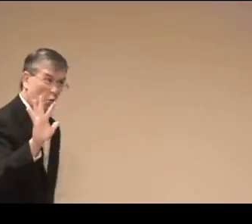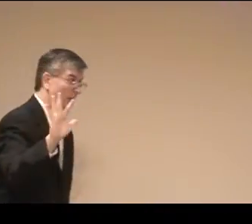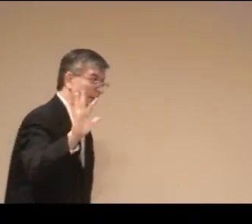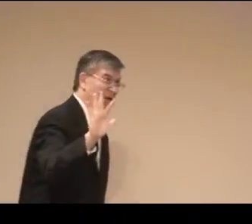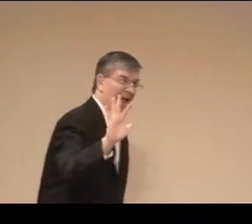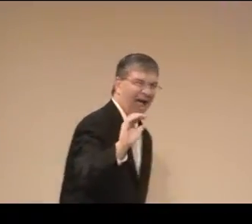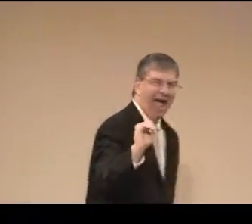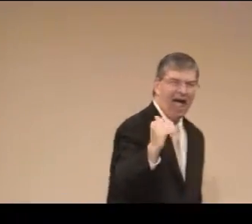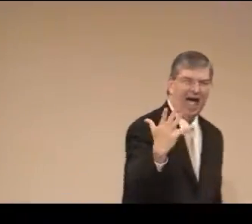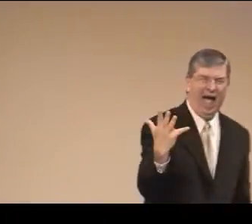wherewith? And he said, wait a minute.